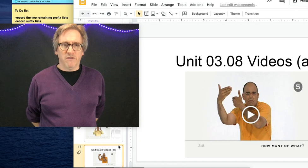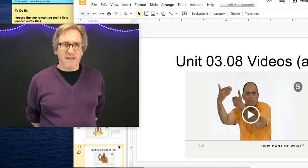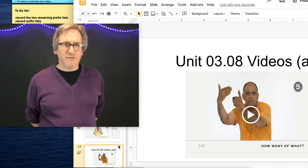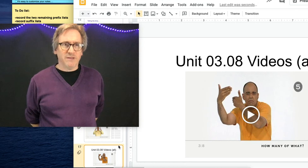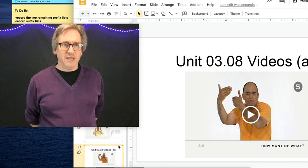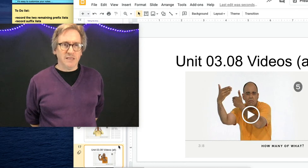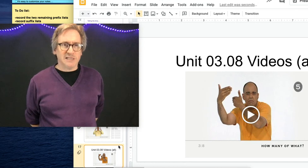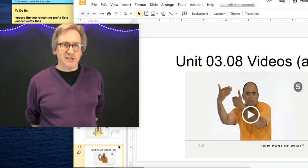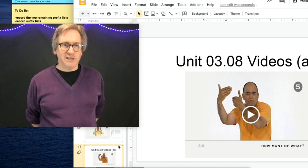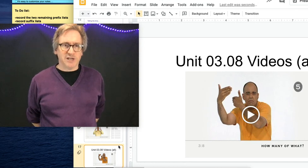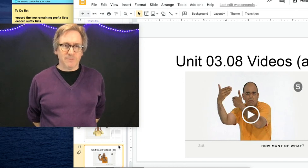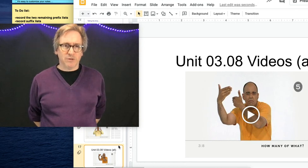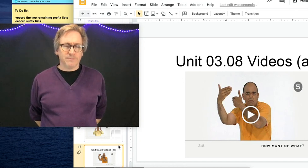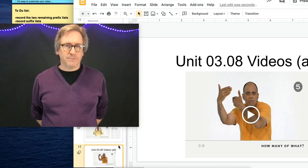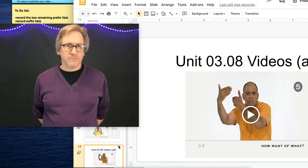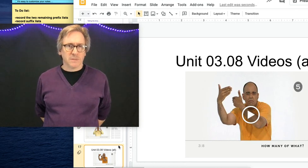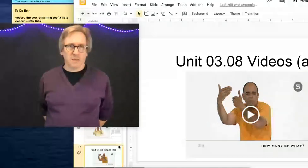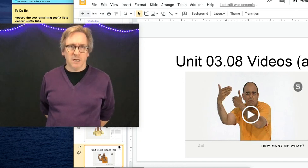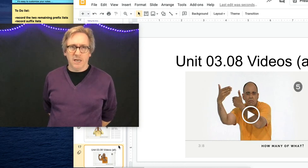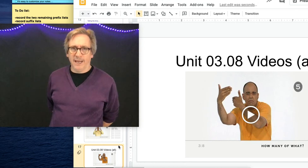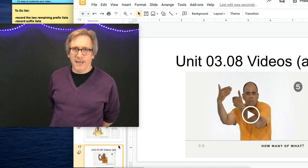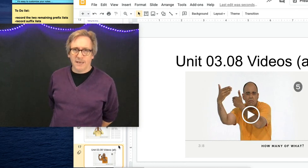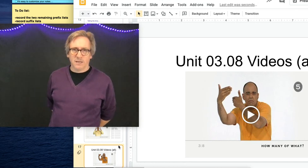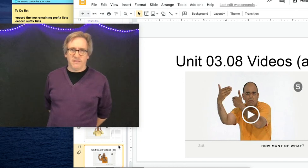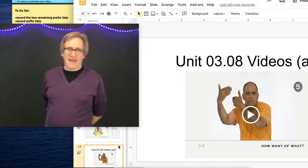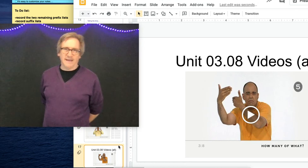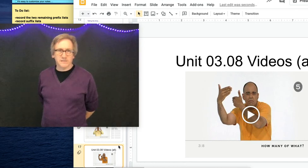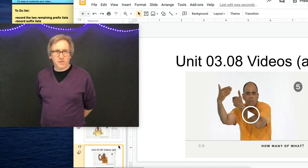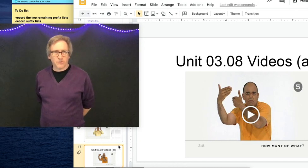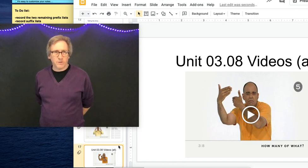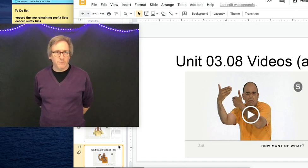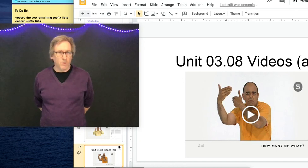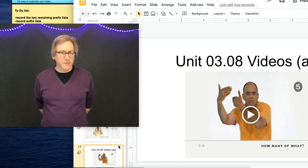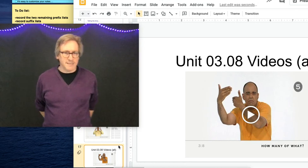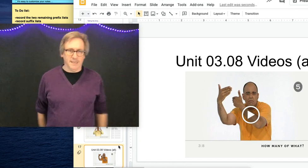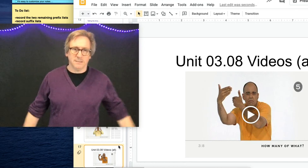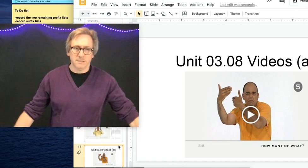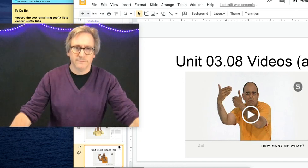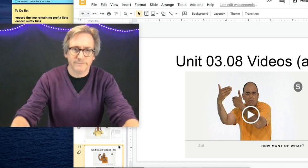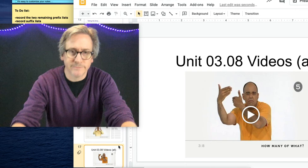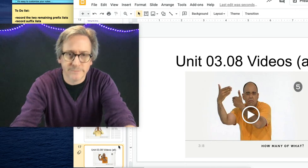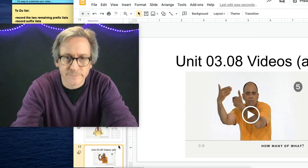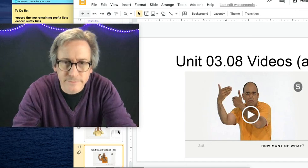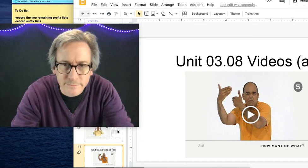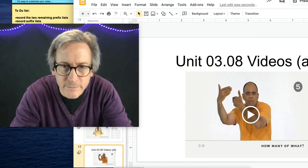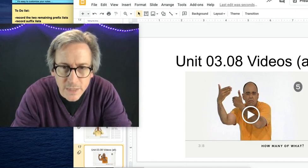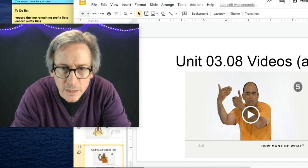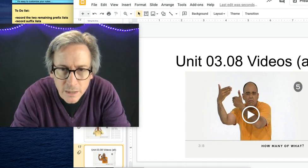video of everything that's in this chapter. And that is 3.8.